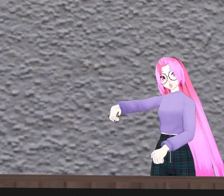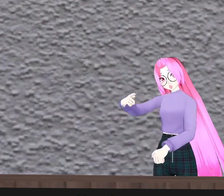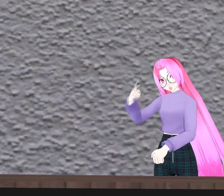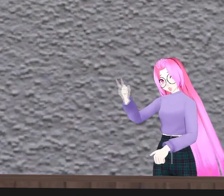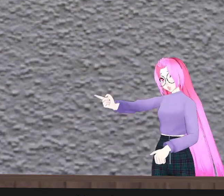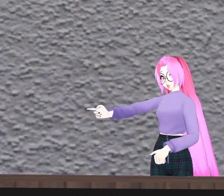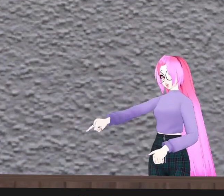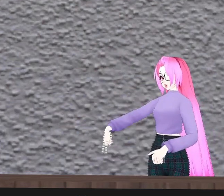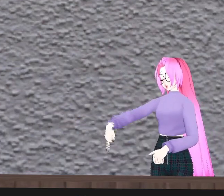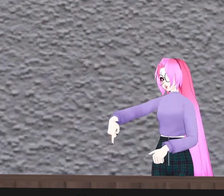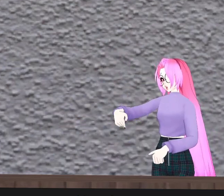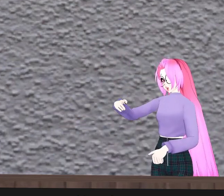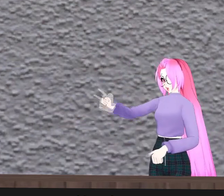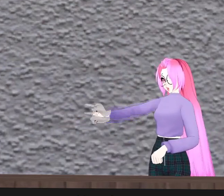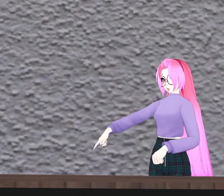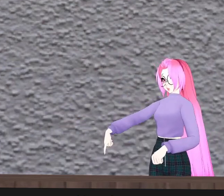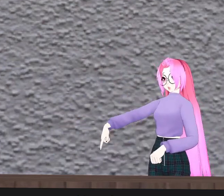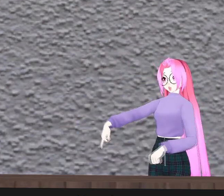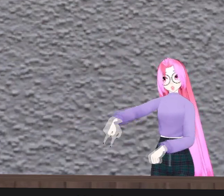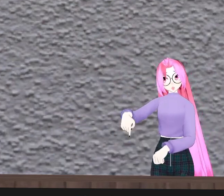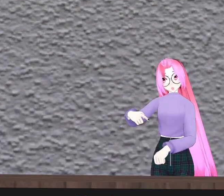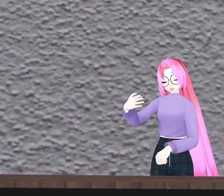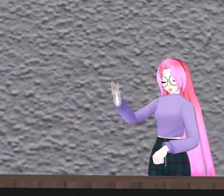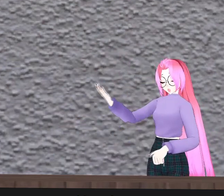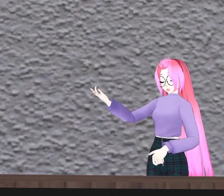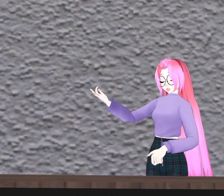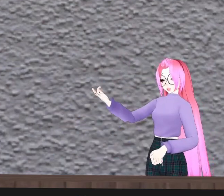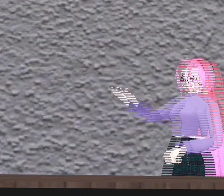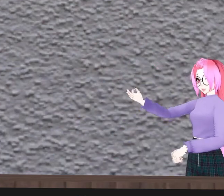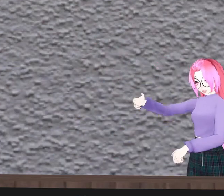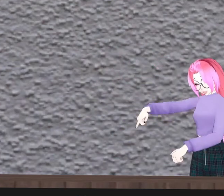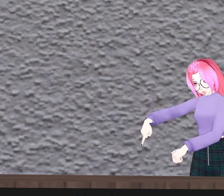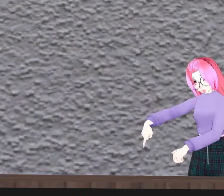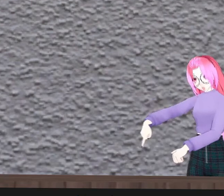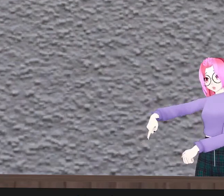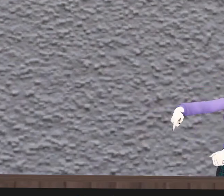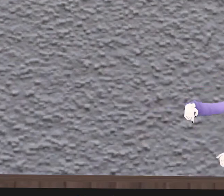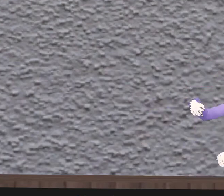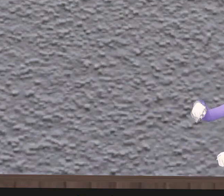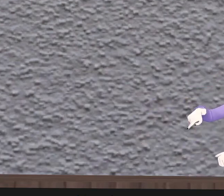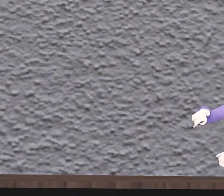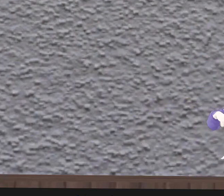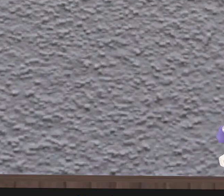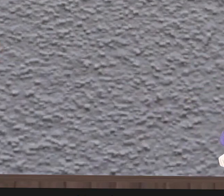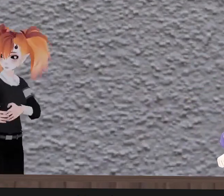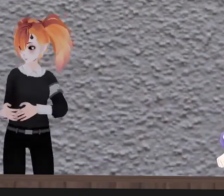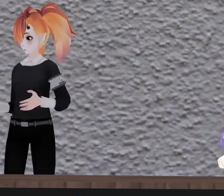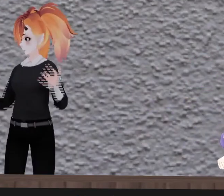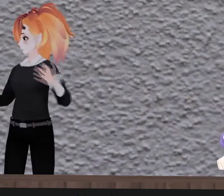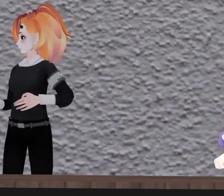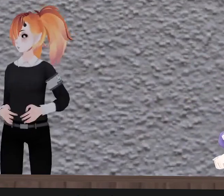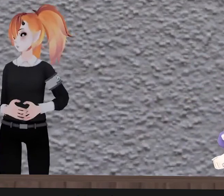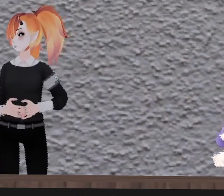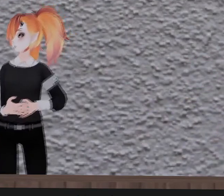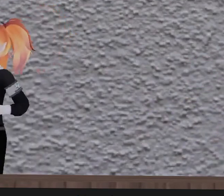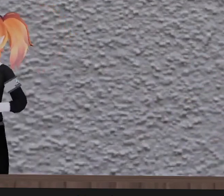stuff, figure, get up here. Yuki, get up here. If you think, yep, here, so everyone can see. We're